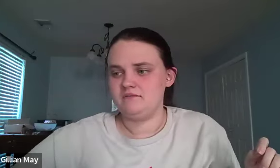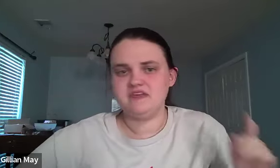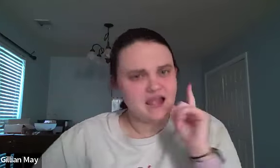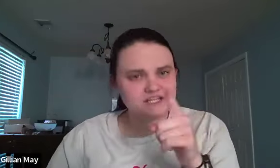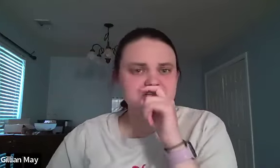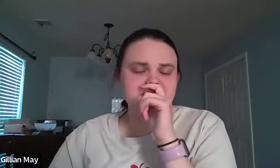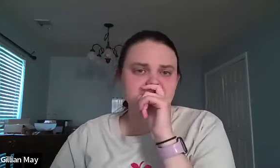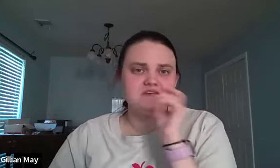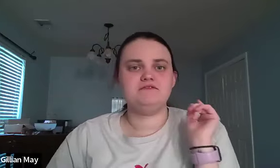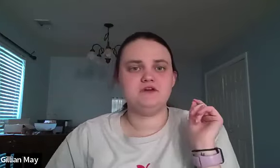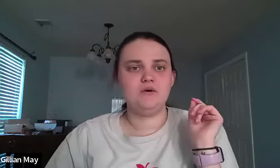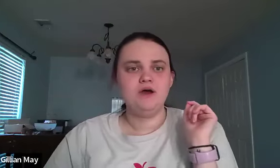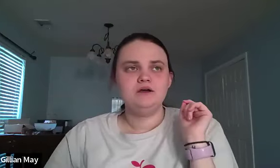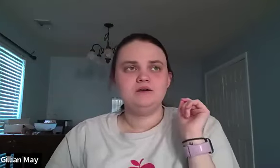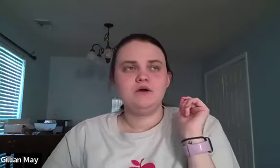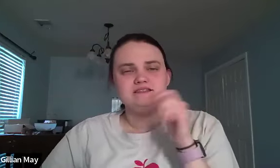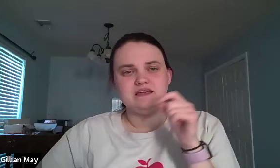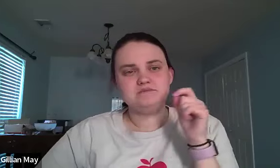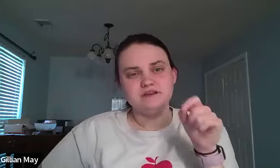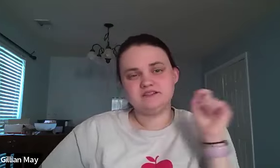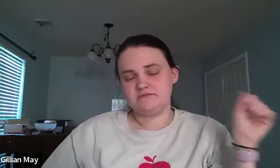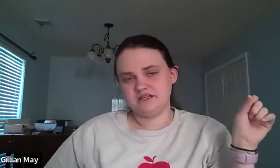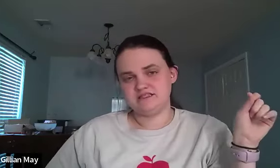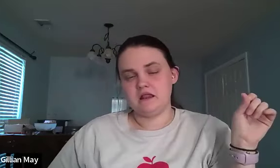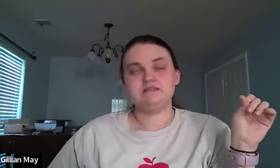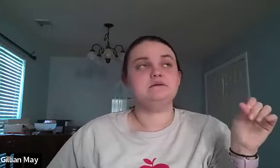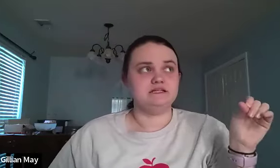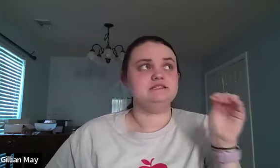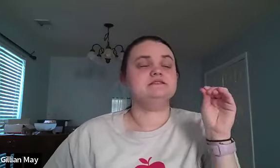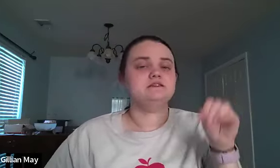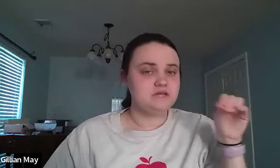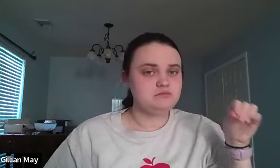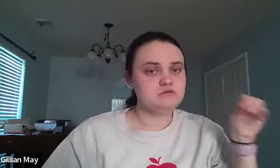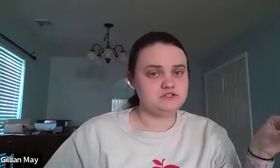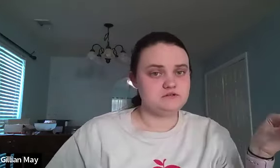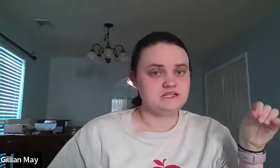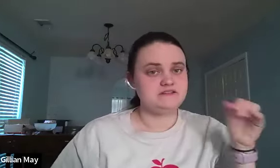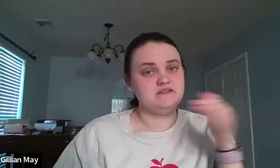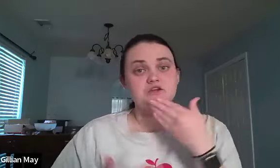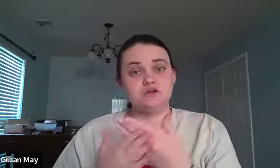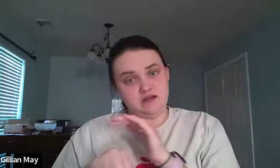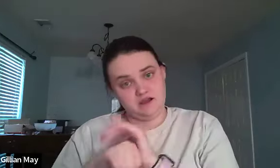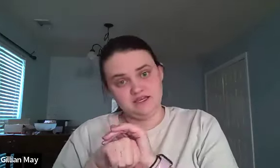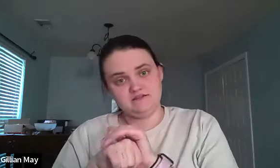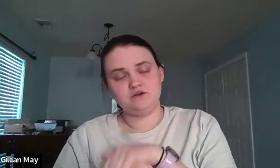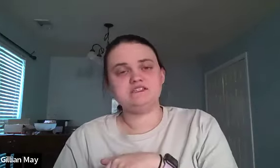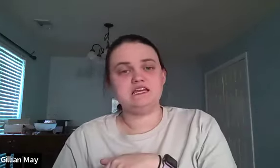That actually did make me think of, though, in some places, some people will do, instead of saying like good night, they'll say see